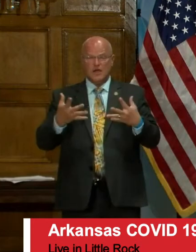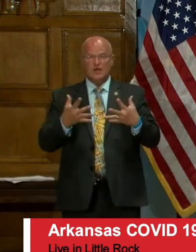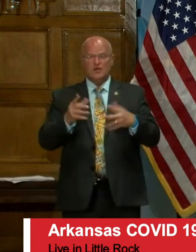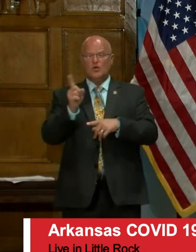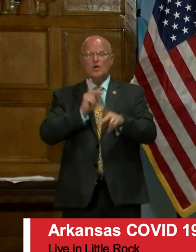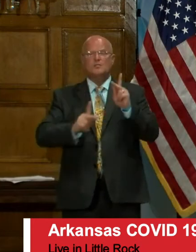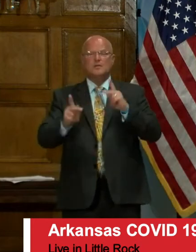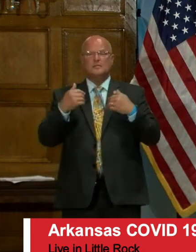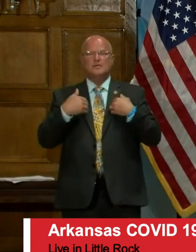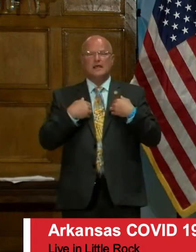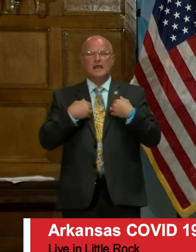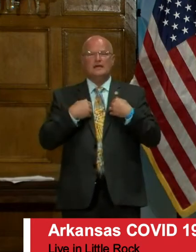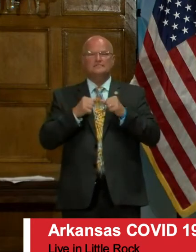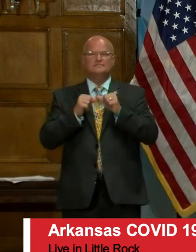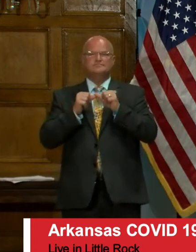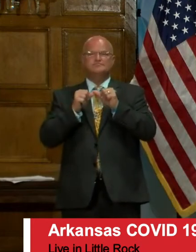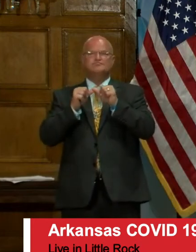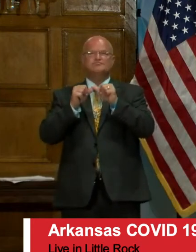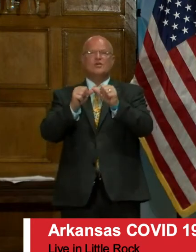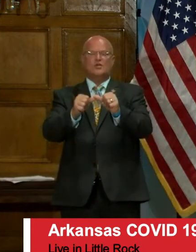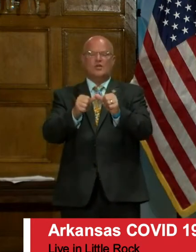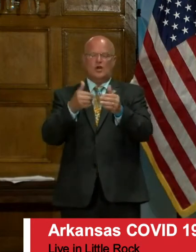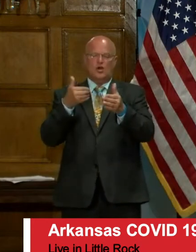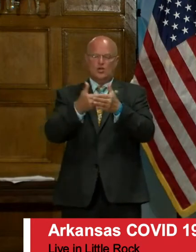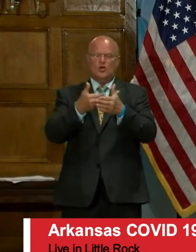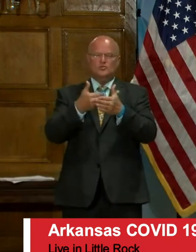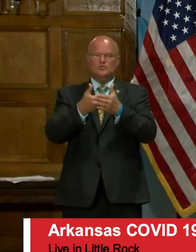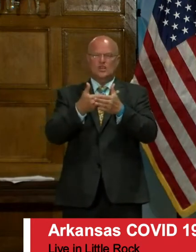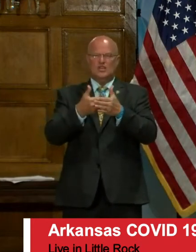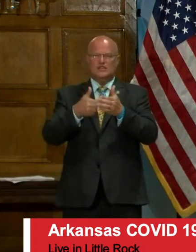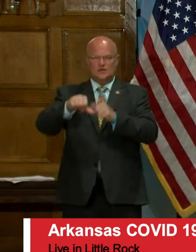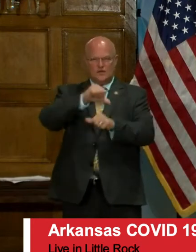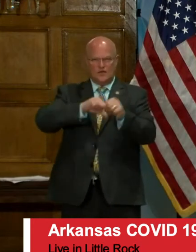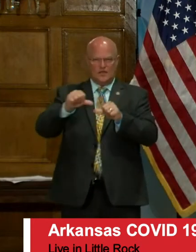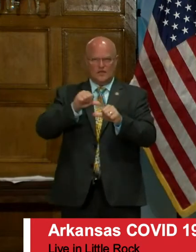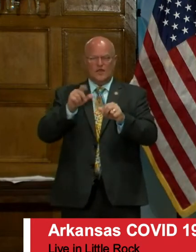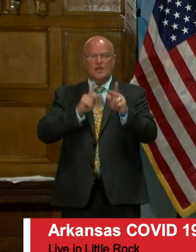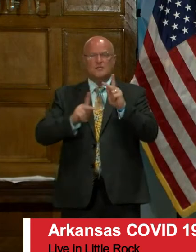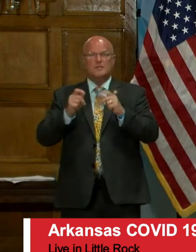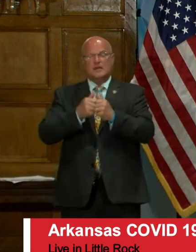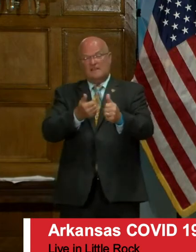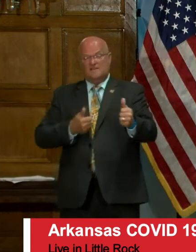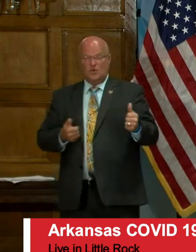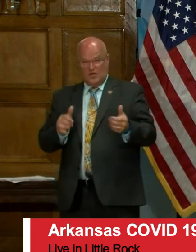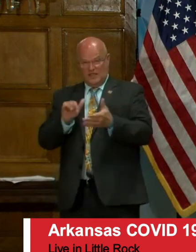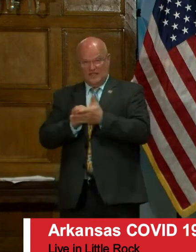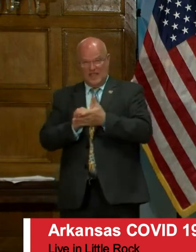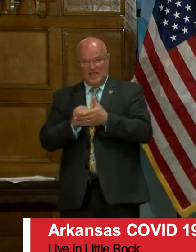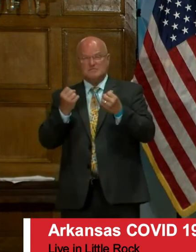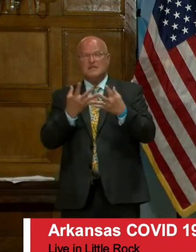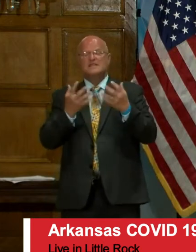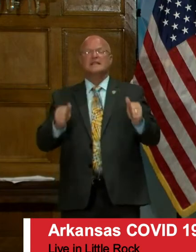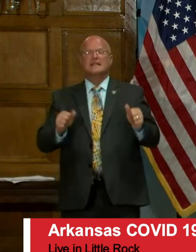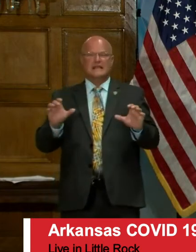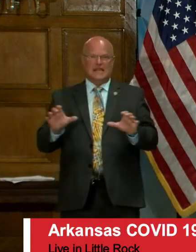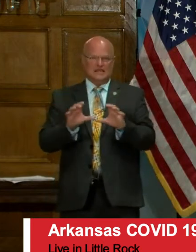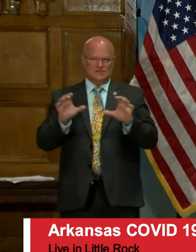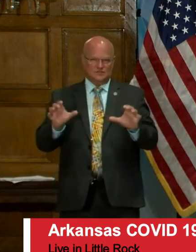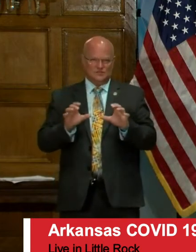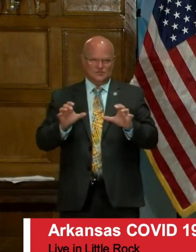are where people have prolonged close contact with one another, and if people can avoid that, then there's many things they can